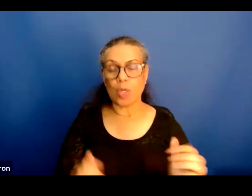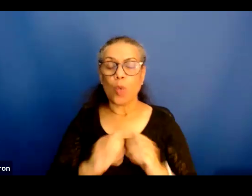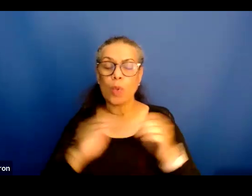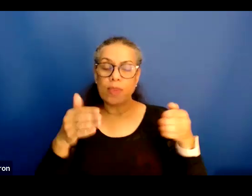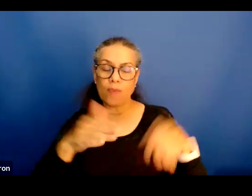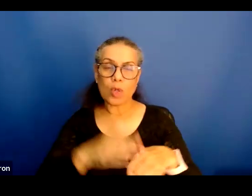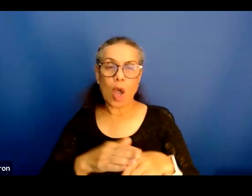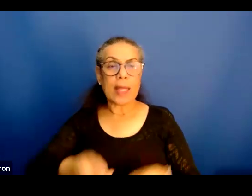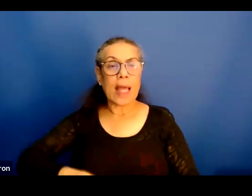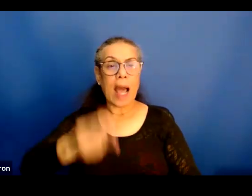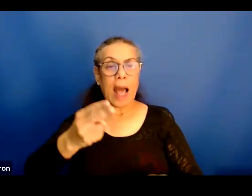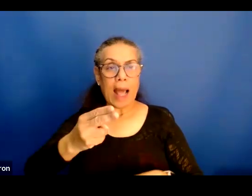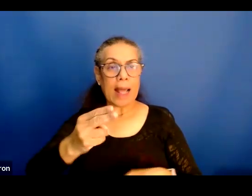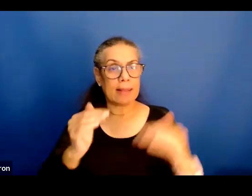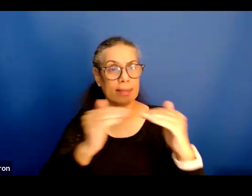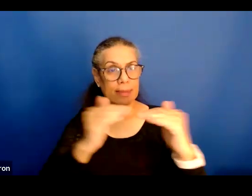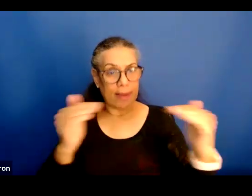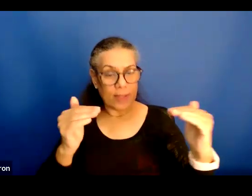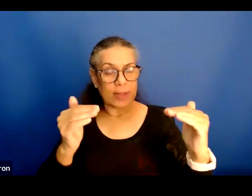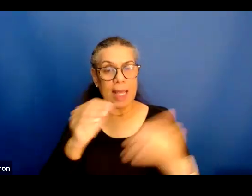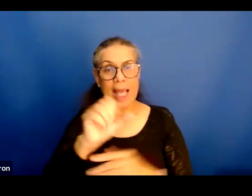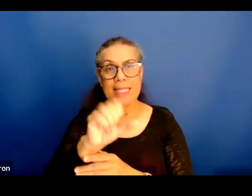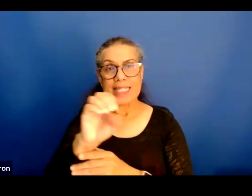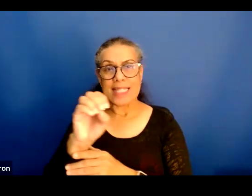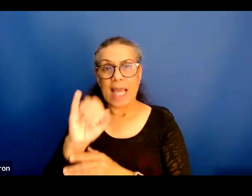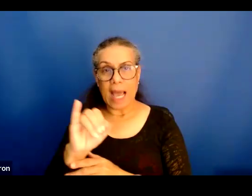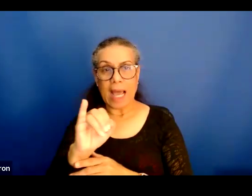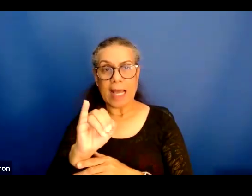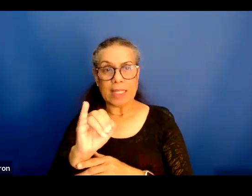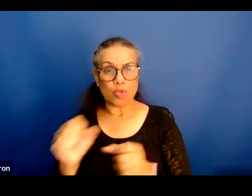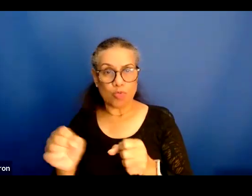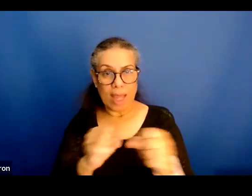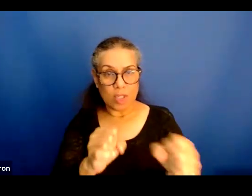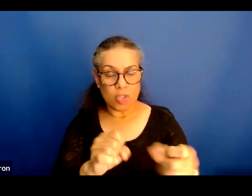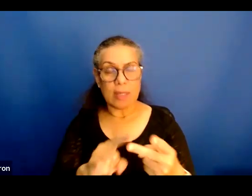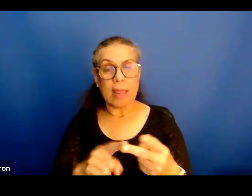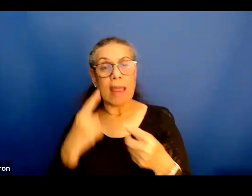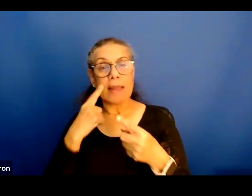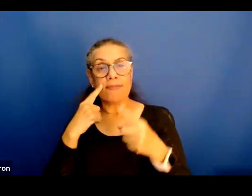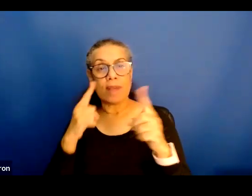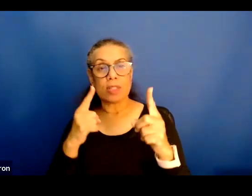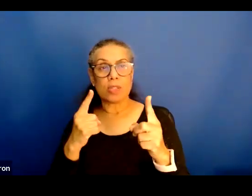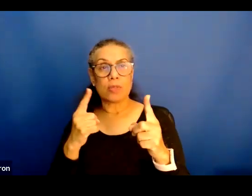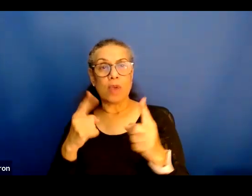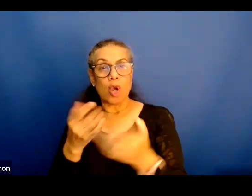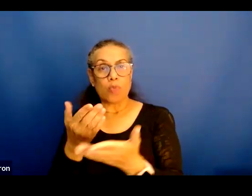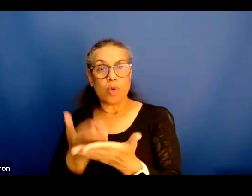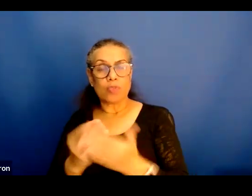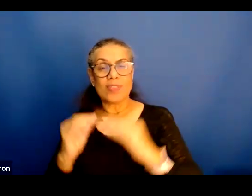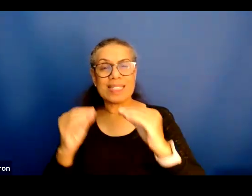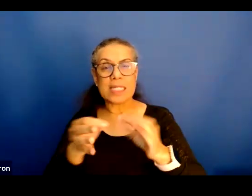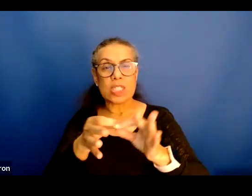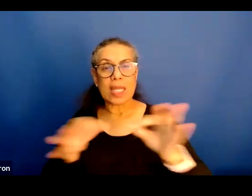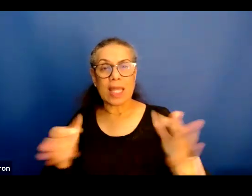of high-leverage inclusive SEI strategies and effective approaches for teaching language